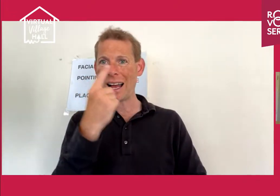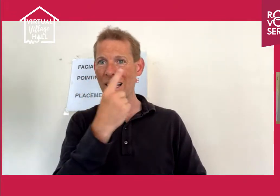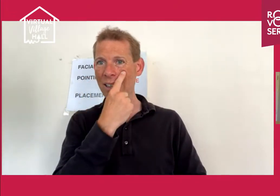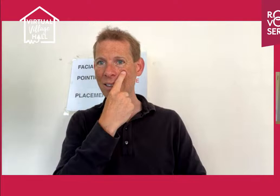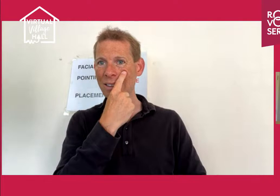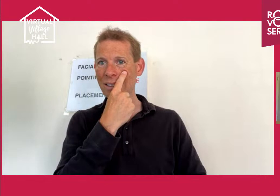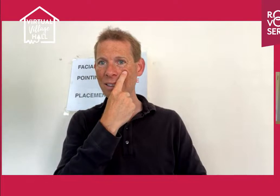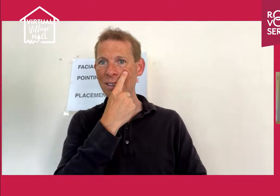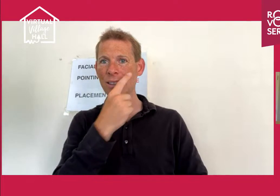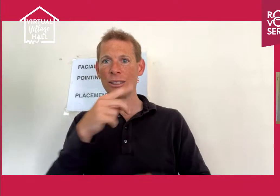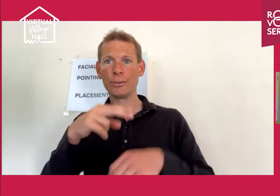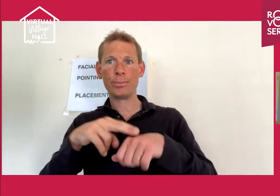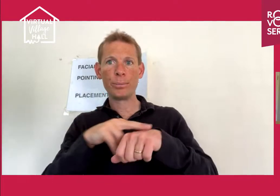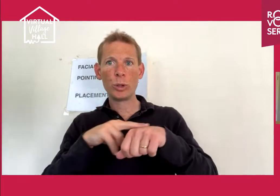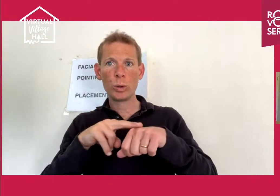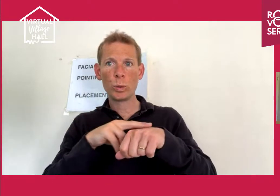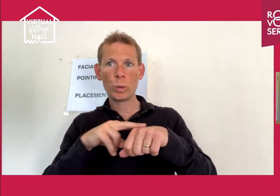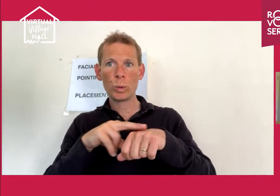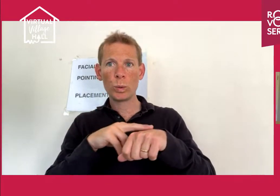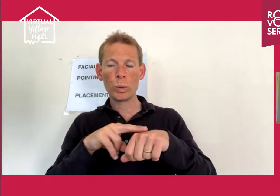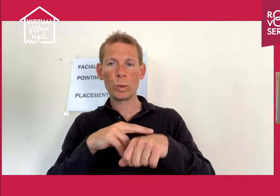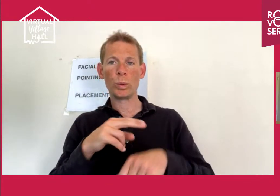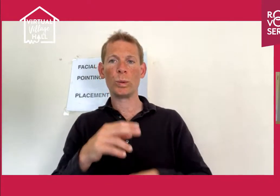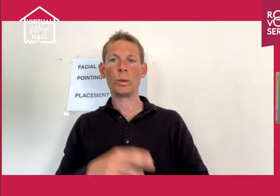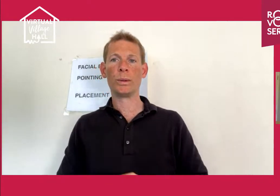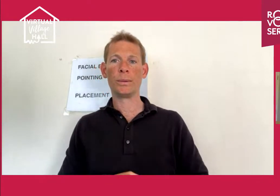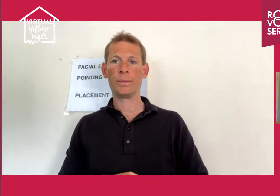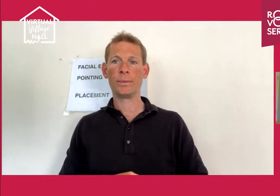set her up initially. She's got blue eyes.